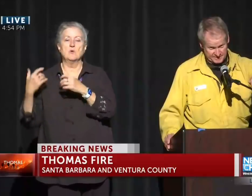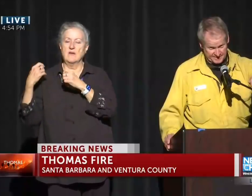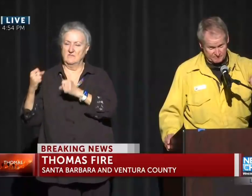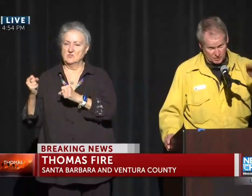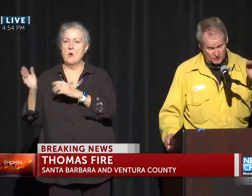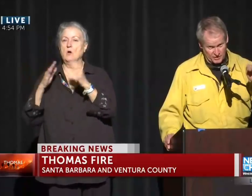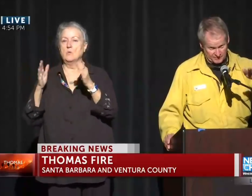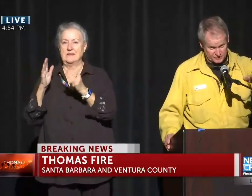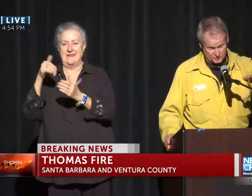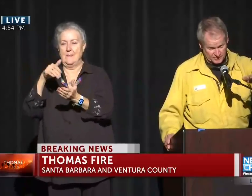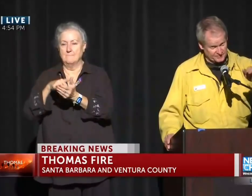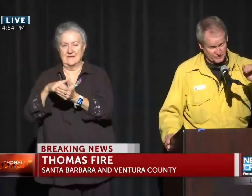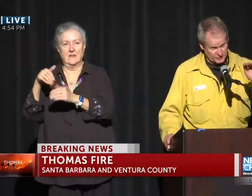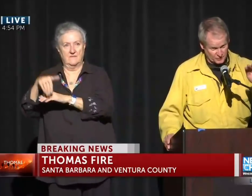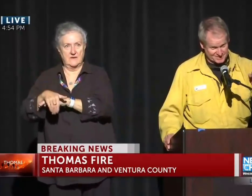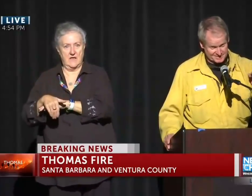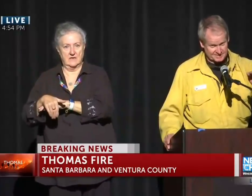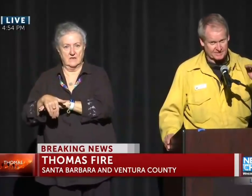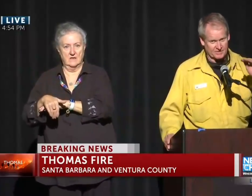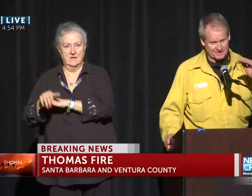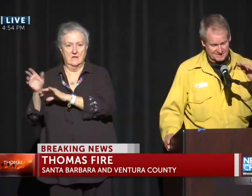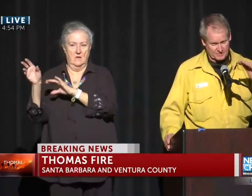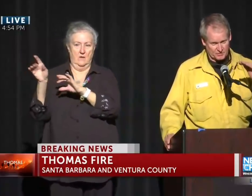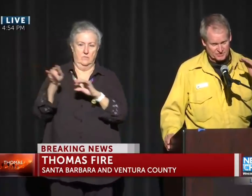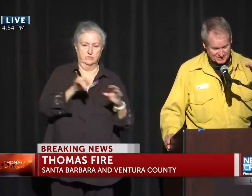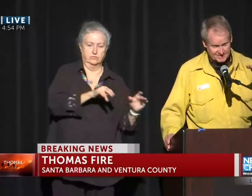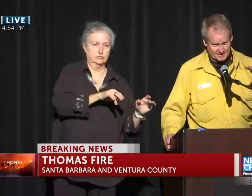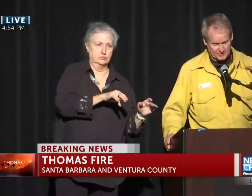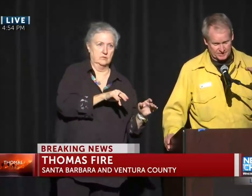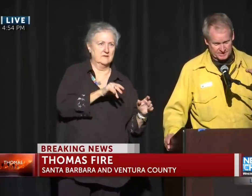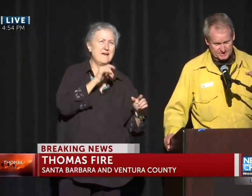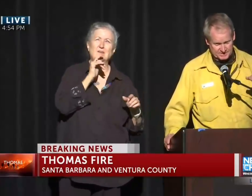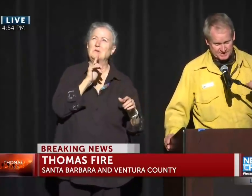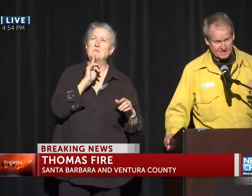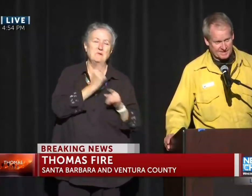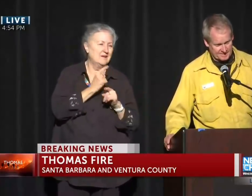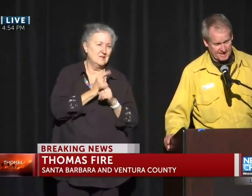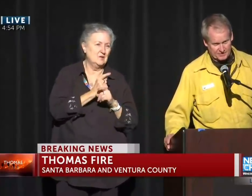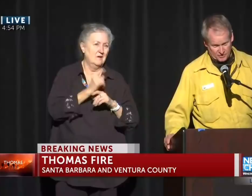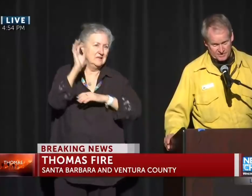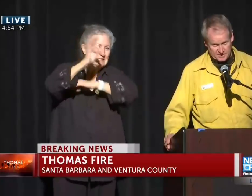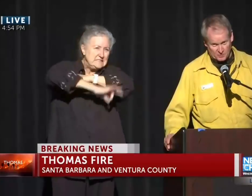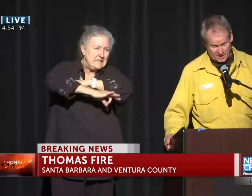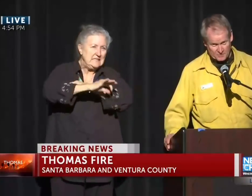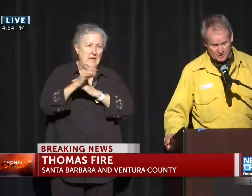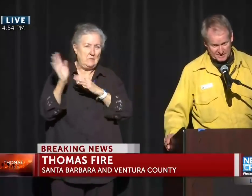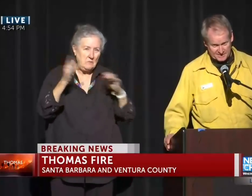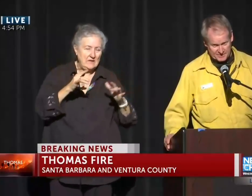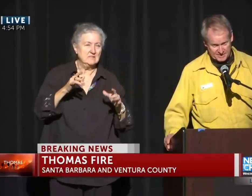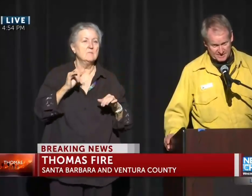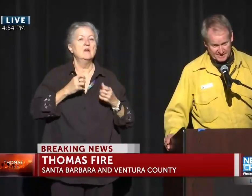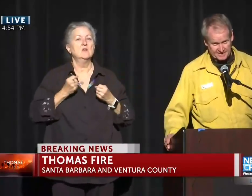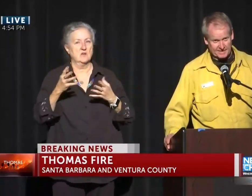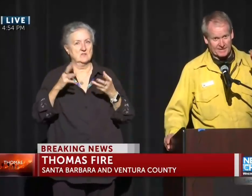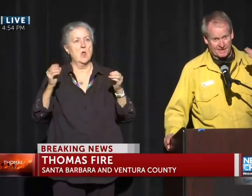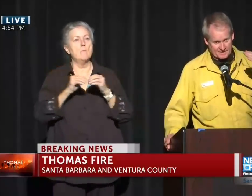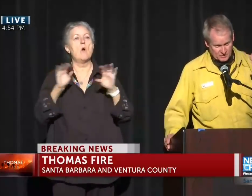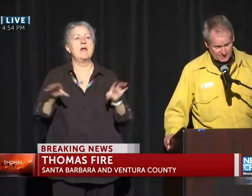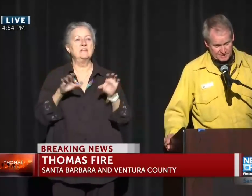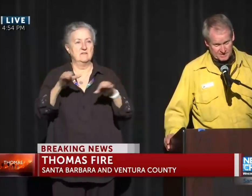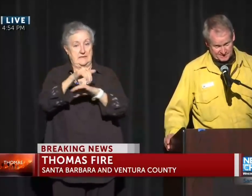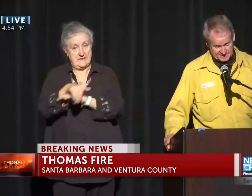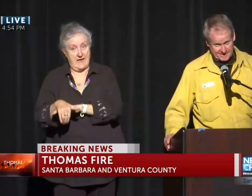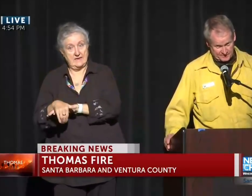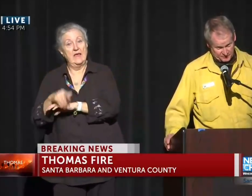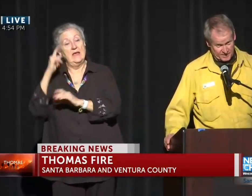wind in the middle of the night blowing offshore, even though it wasn't a typical sundowner condition. And that caused a lot more activity at night,